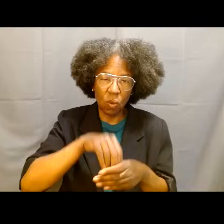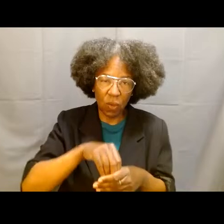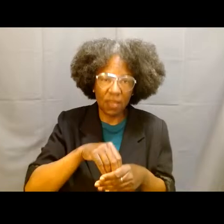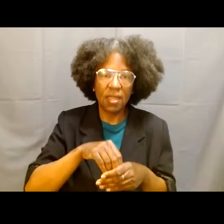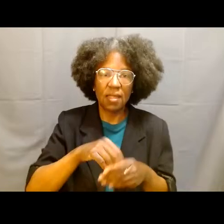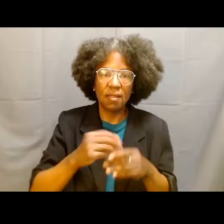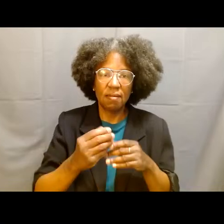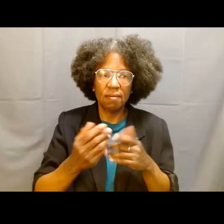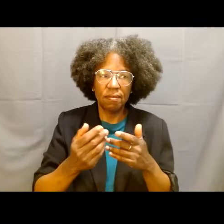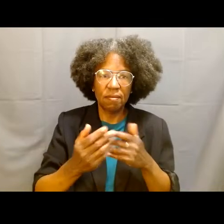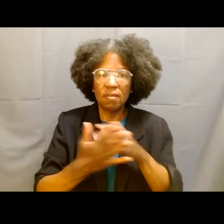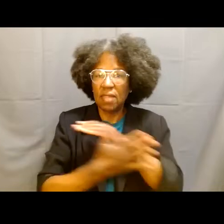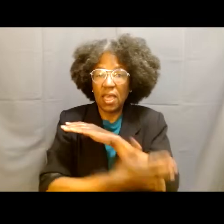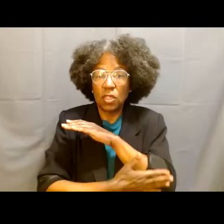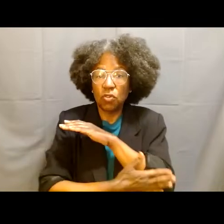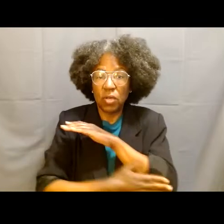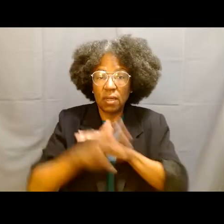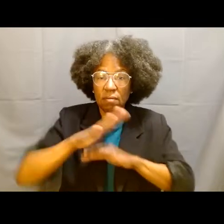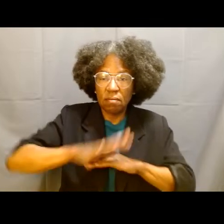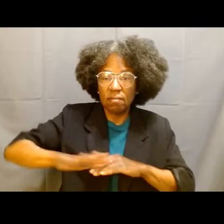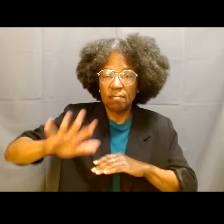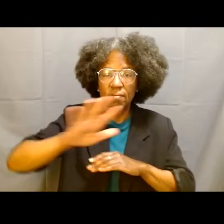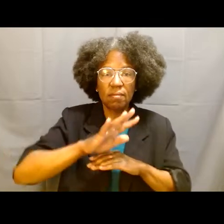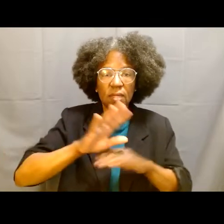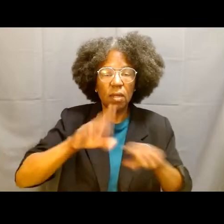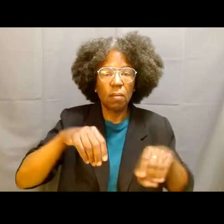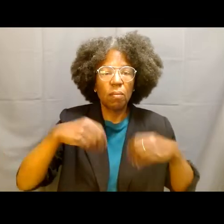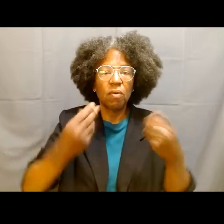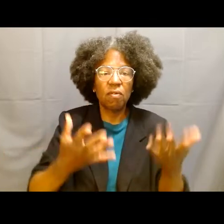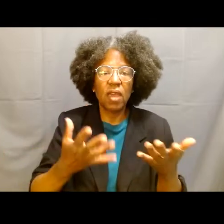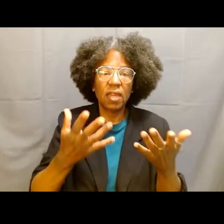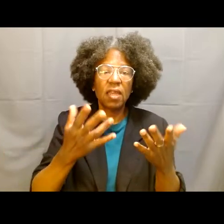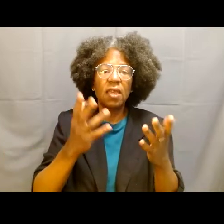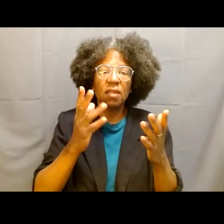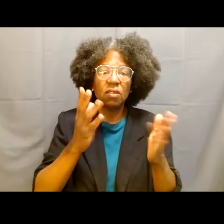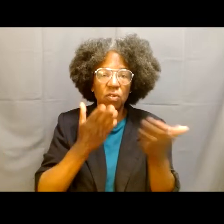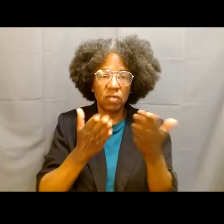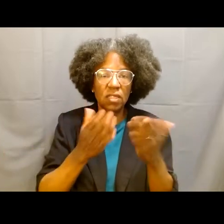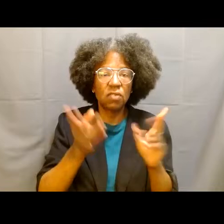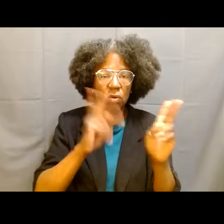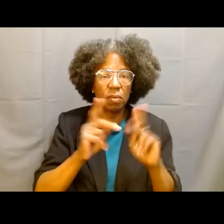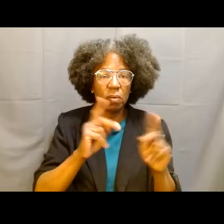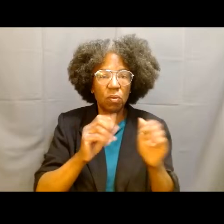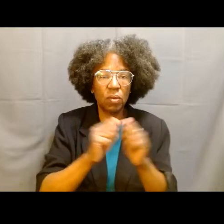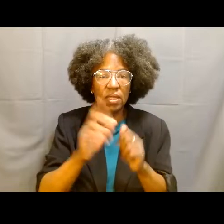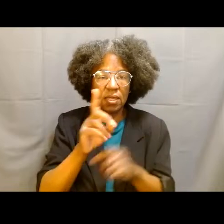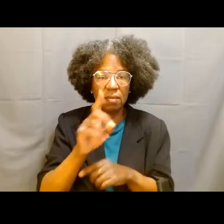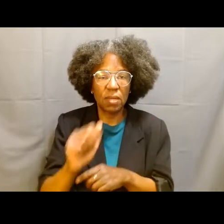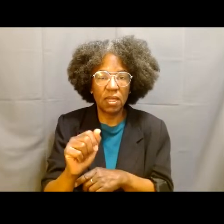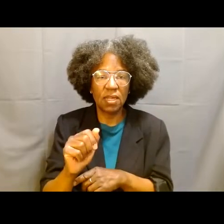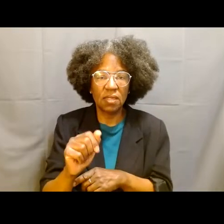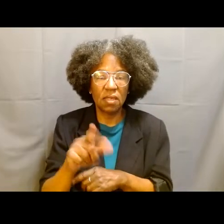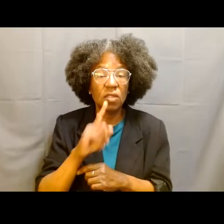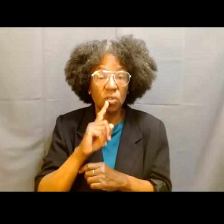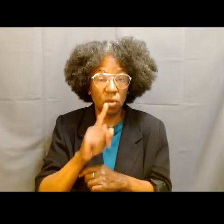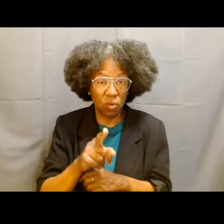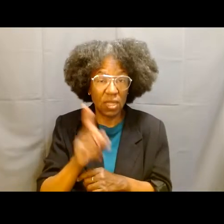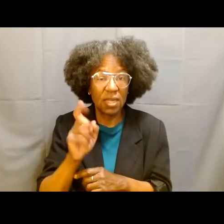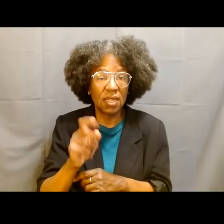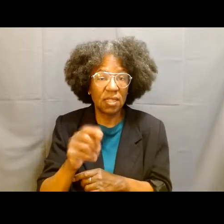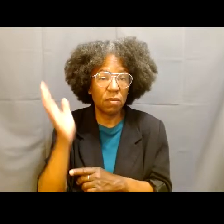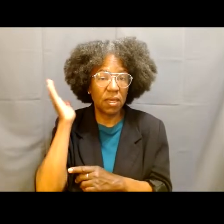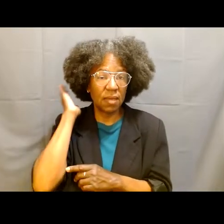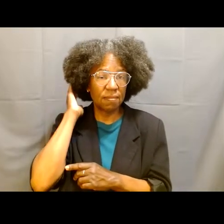country, really, providing services to folks with disabilities. So we have to be really mindful about who